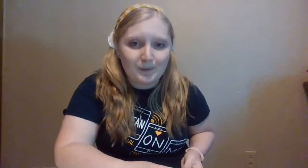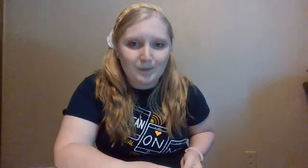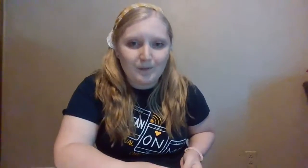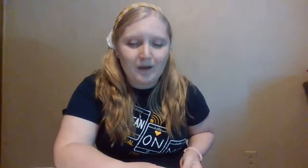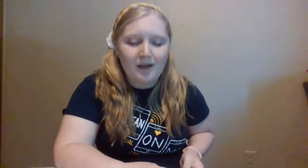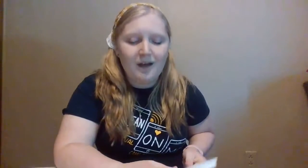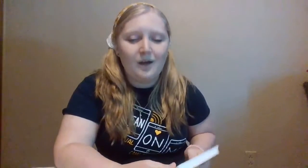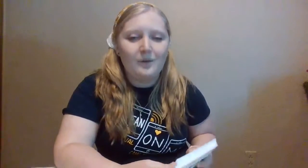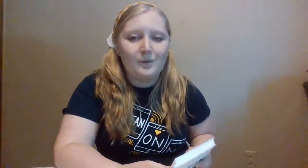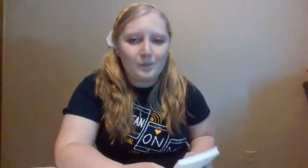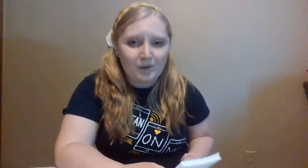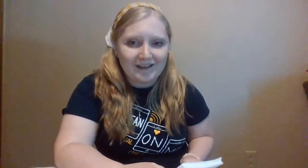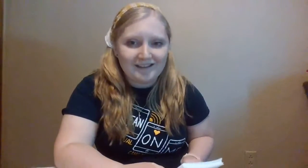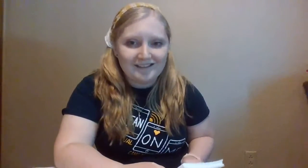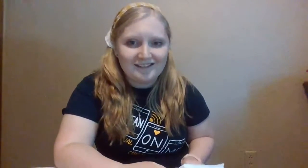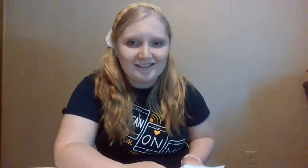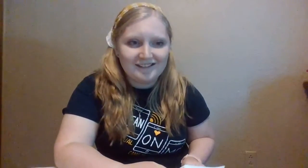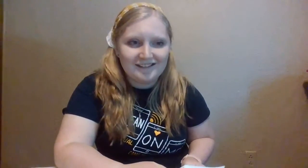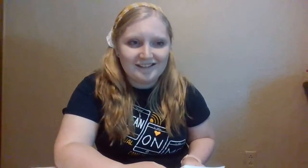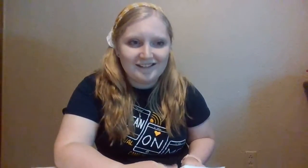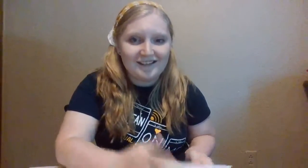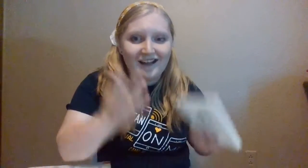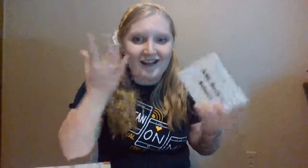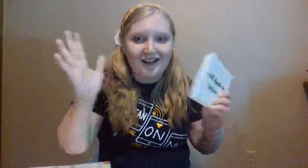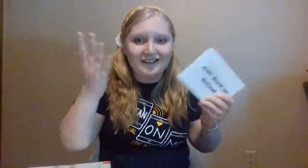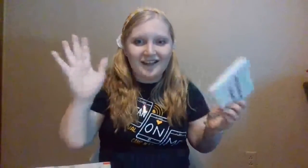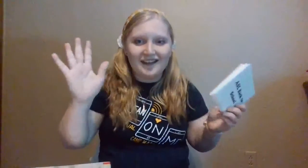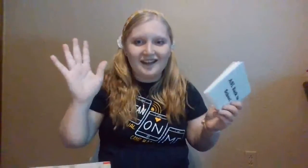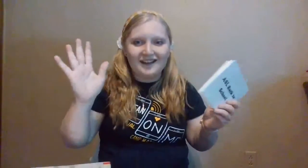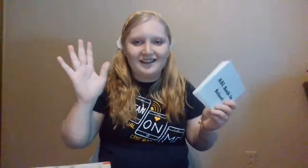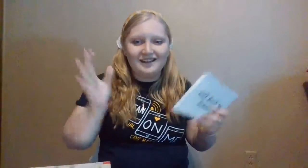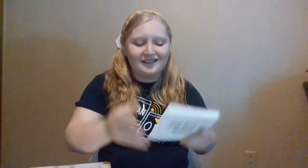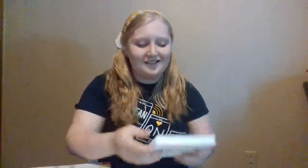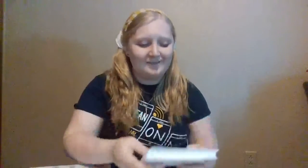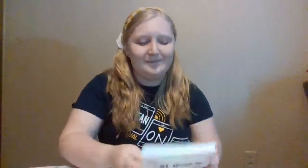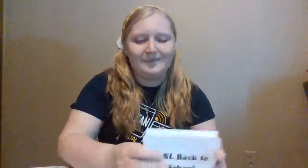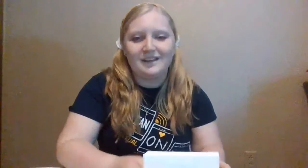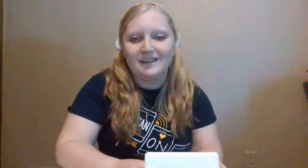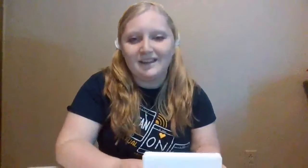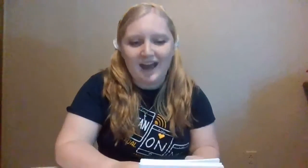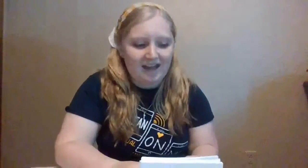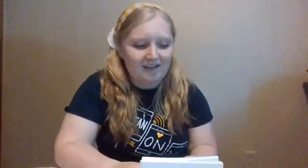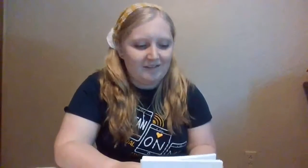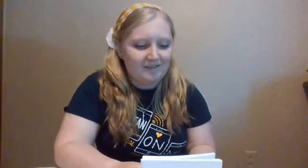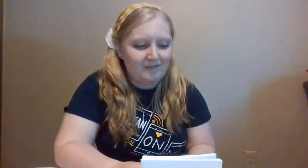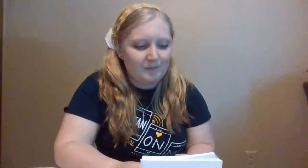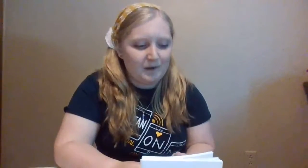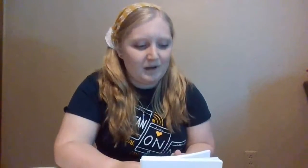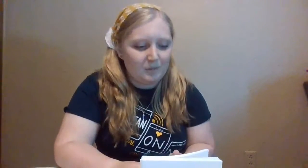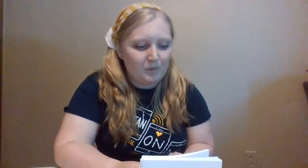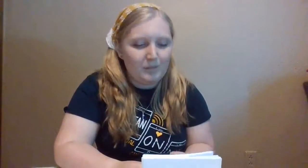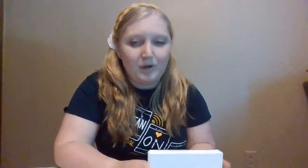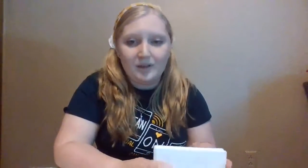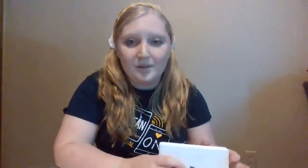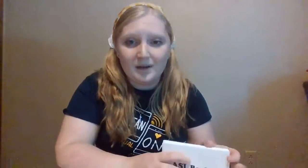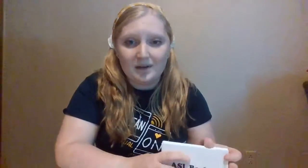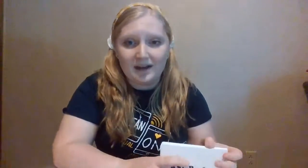2, 1. All done. Okay. We're going to do one more and then we're going to be